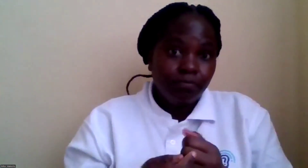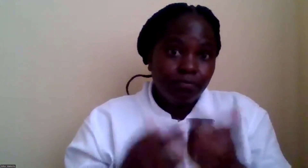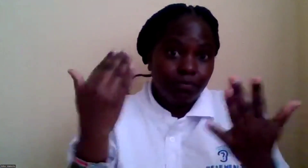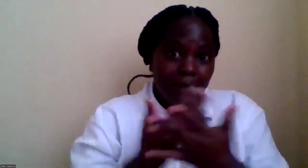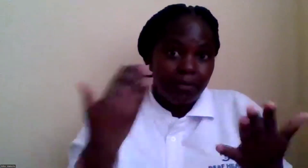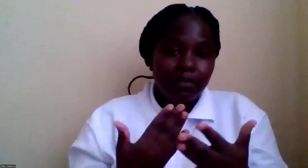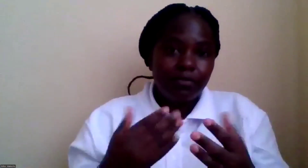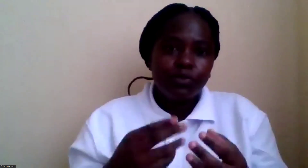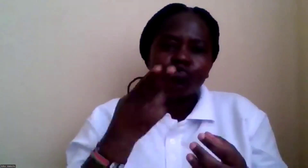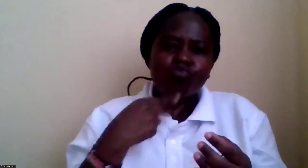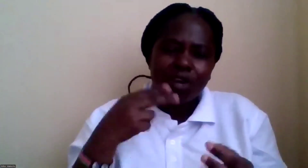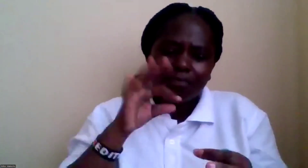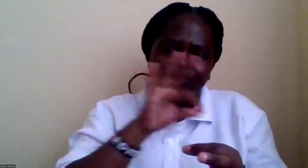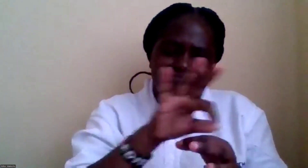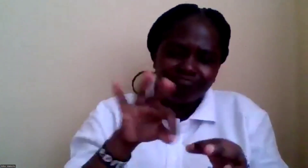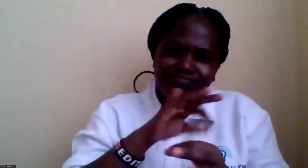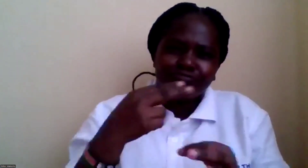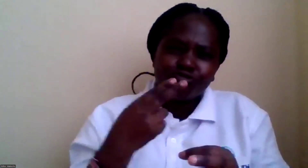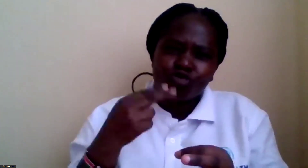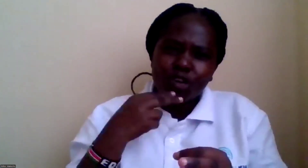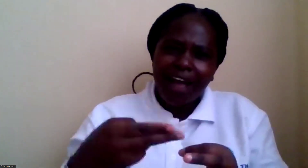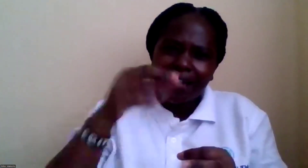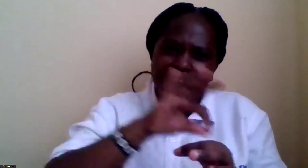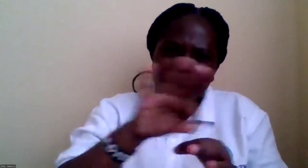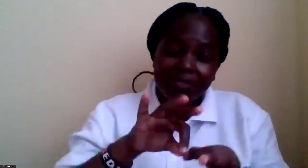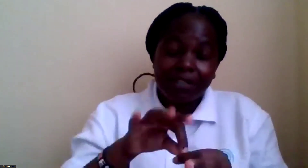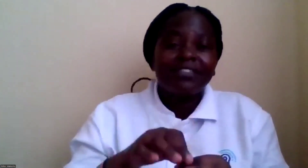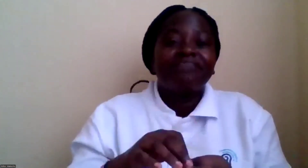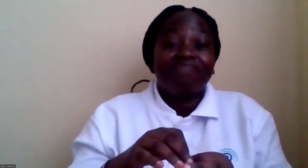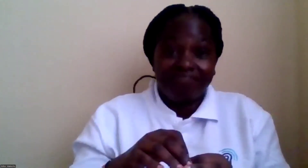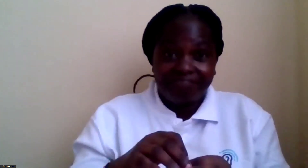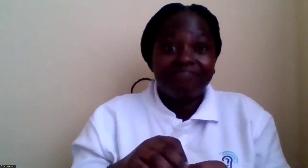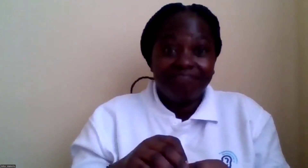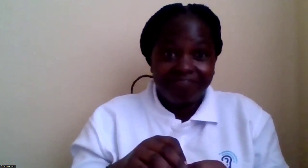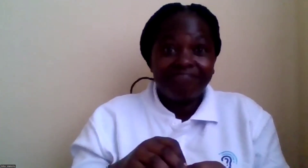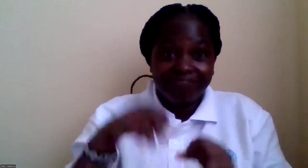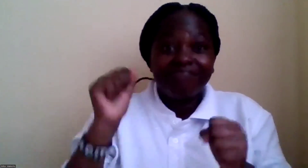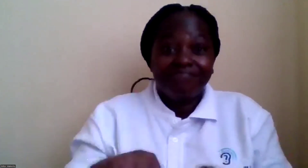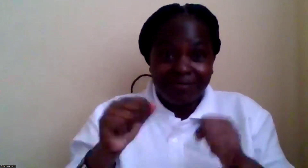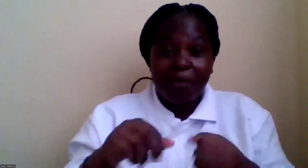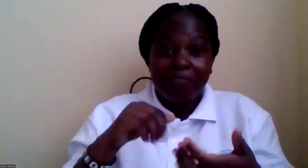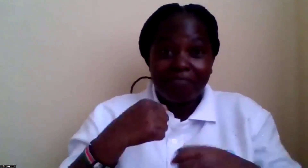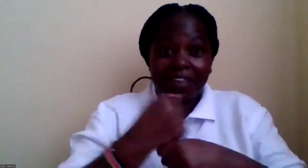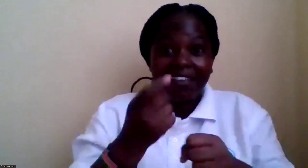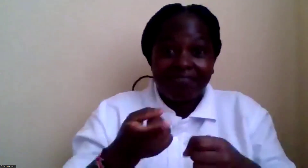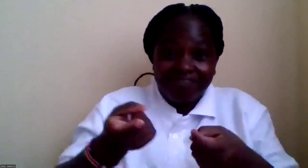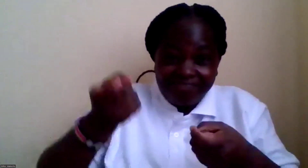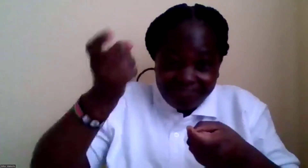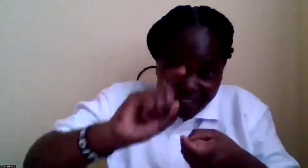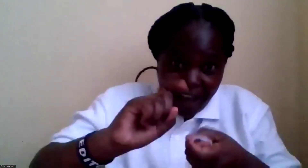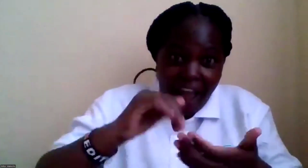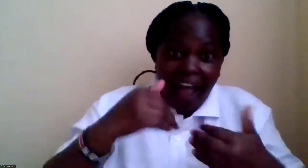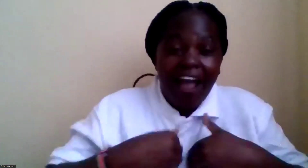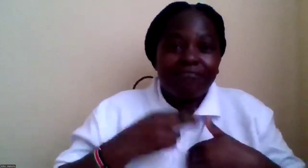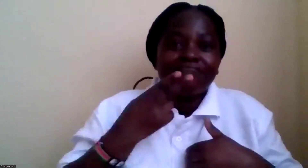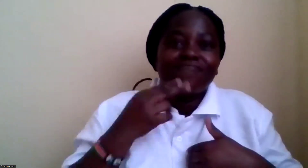lot of sugar in your tea, right? It does increase your risk of developing diabetes, but it is